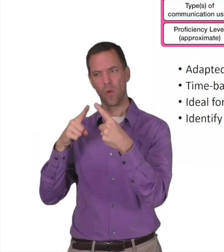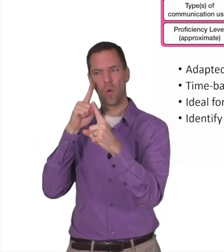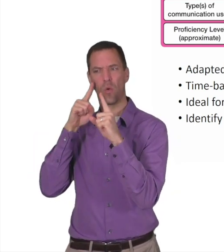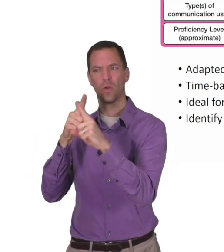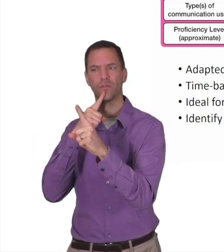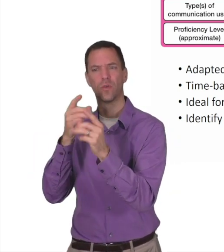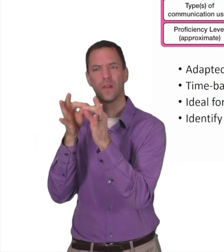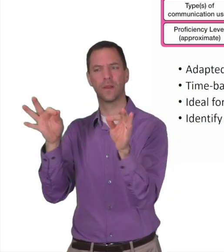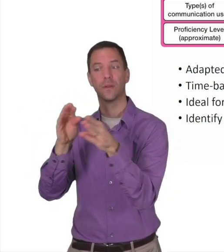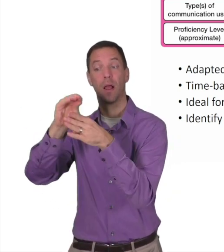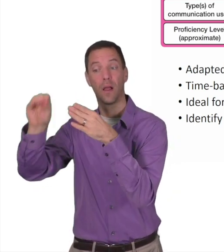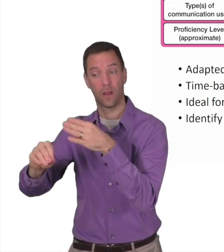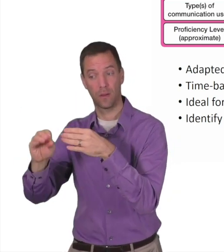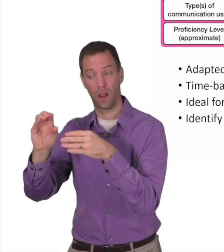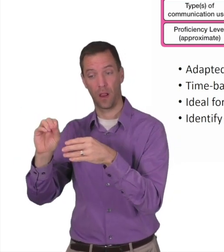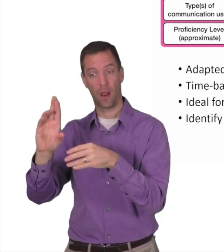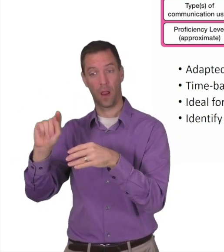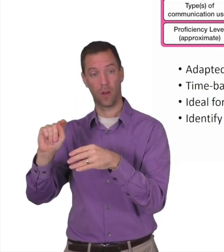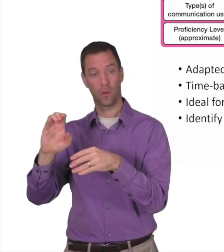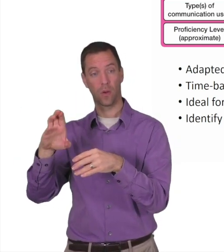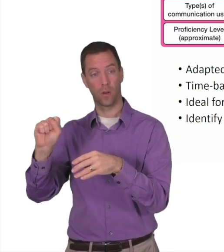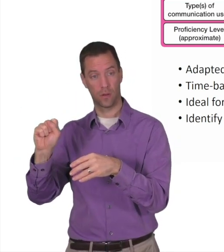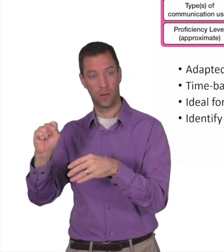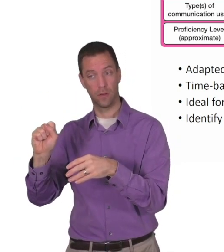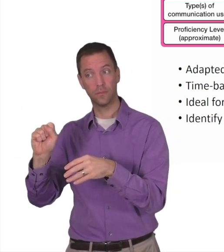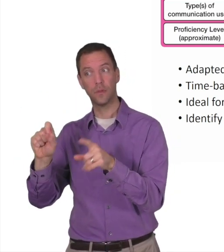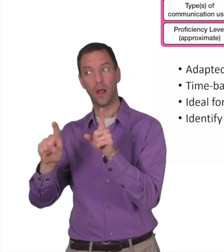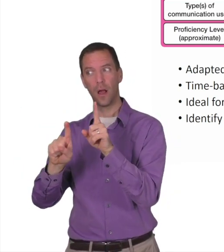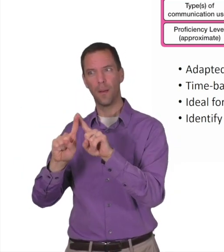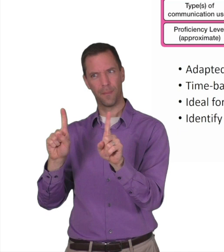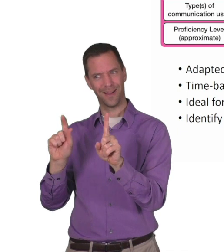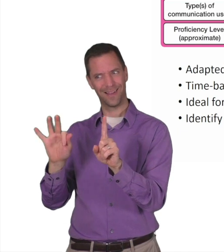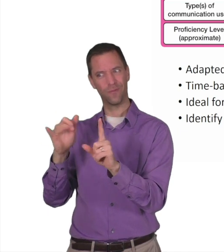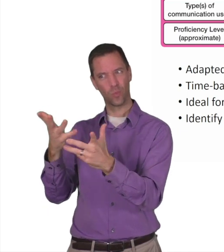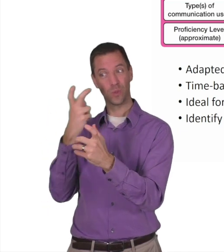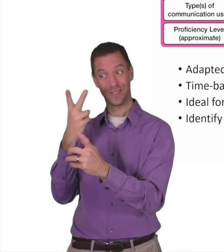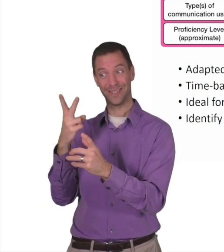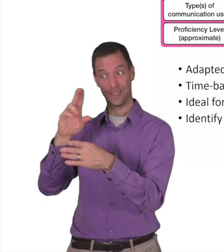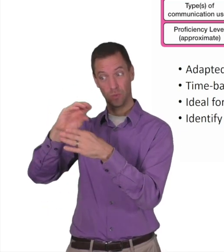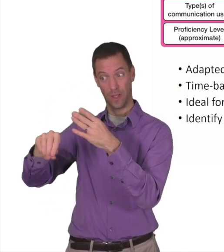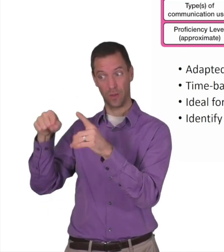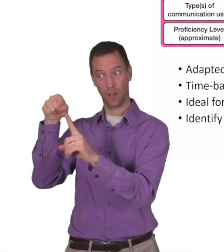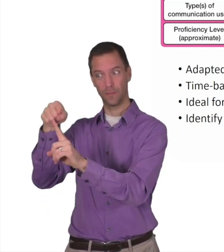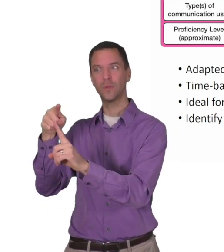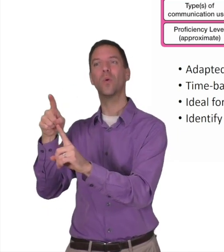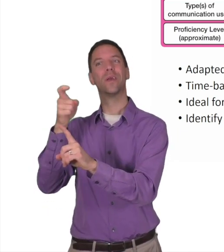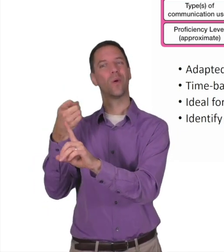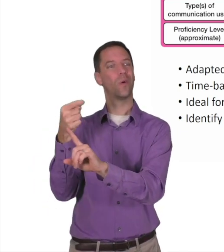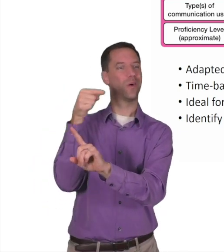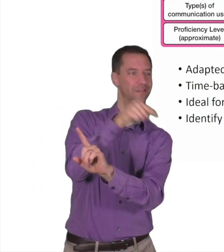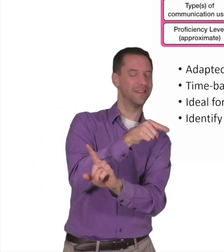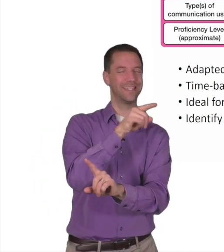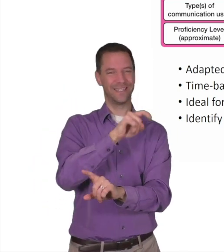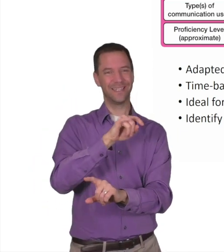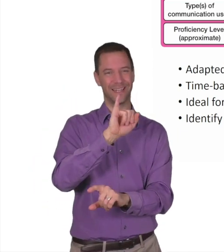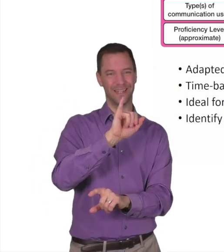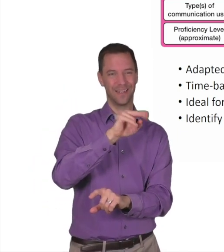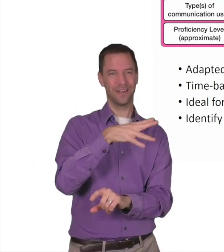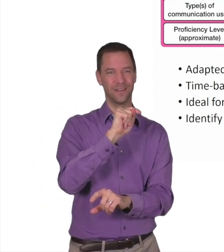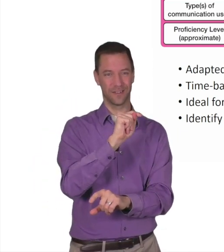Now, we are used to thinking about setting goals for language outcomes, but if we want to see those outcomes, we